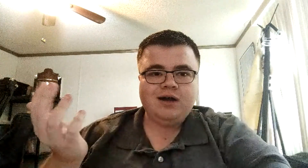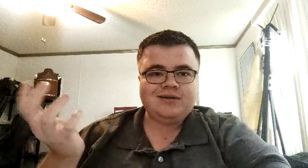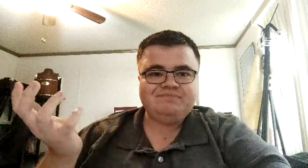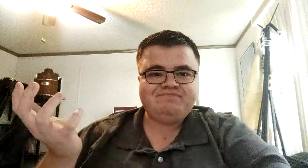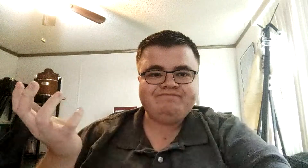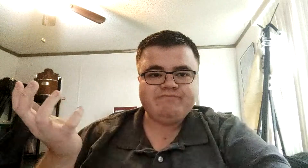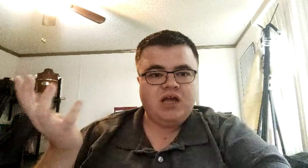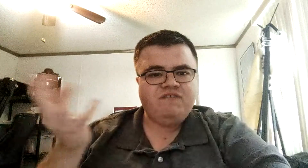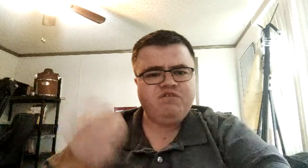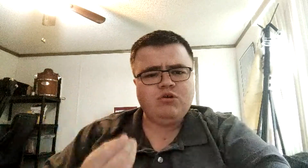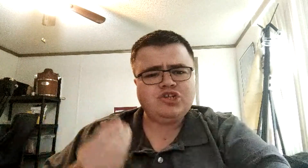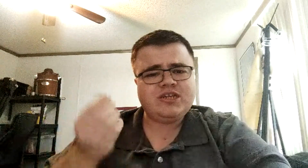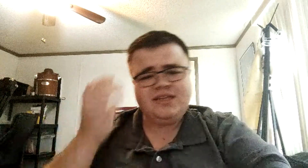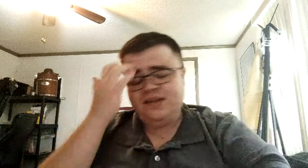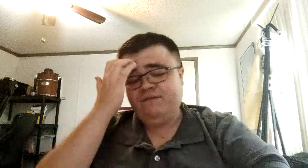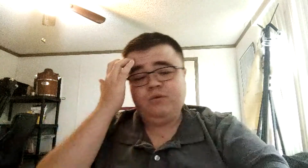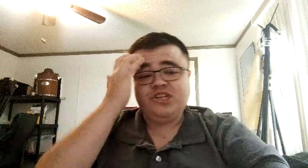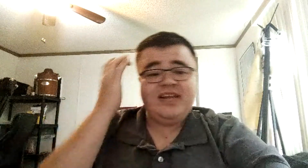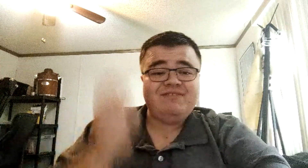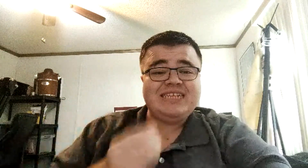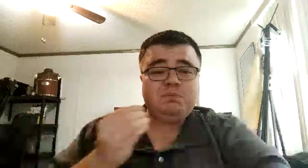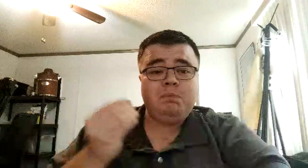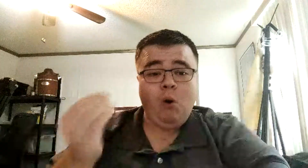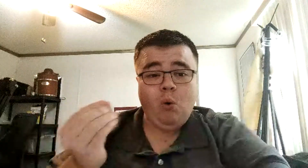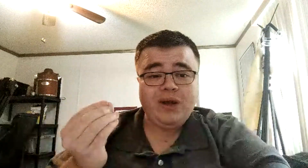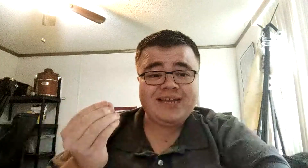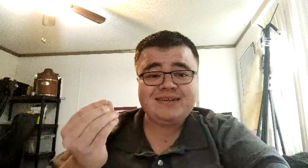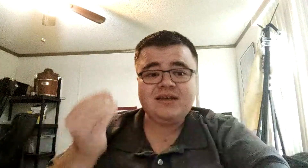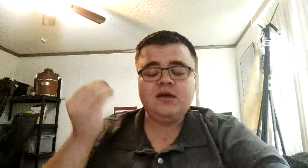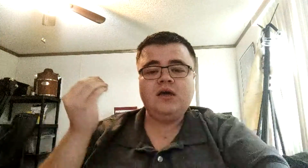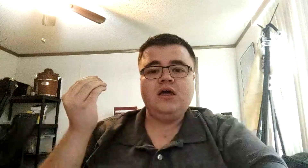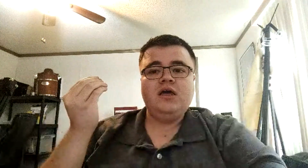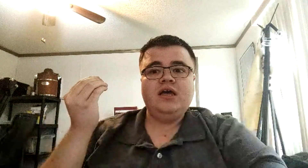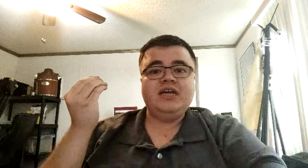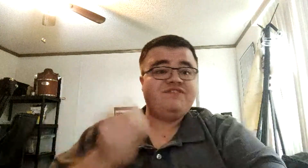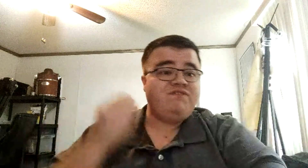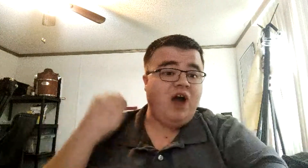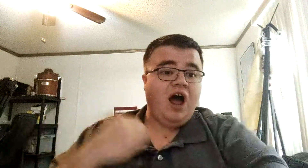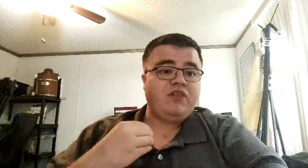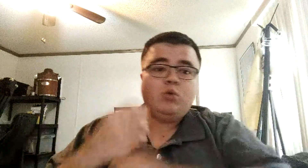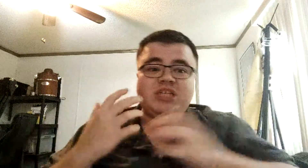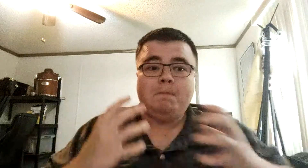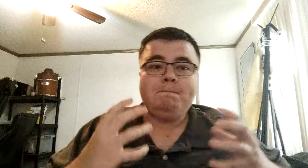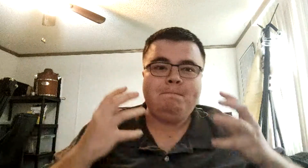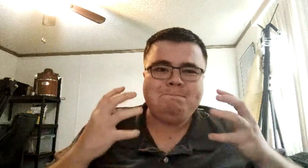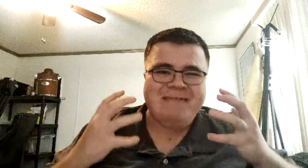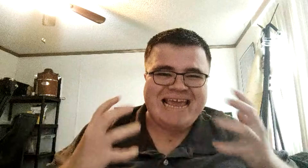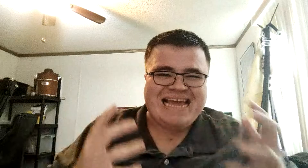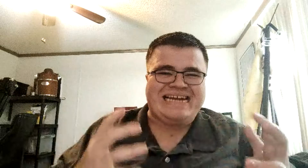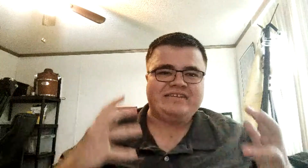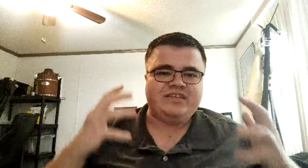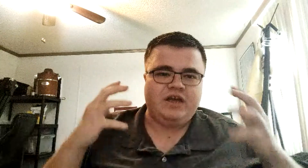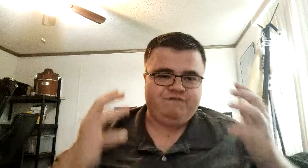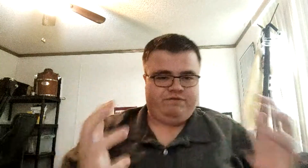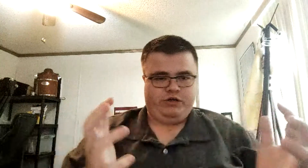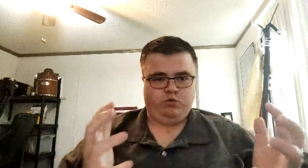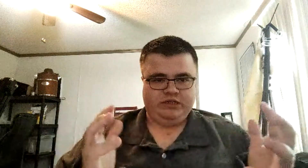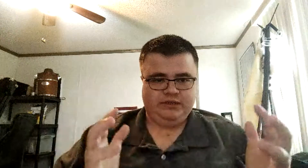But unfortunately, at this point, his father was the biggest